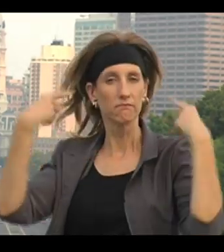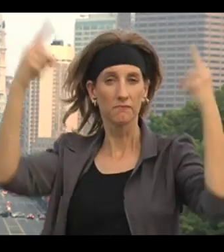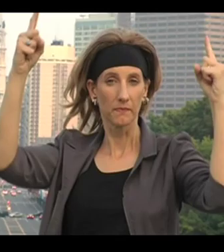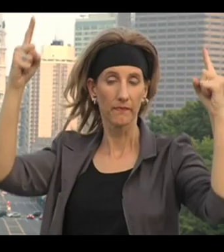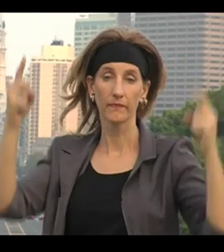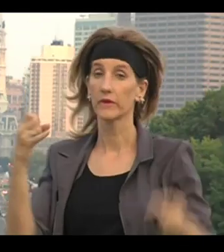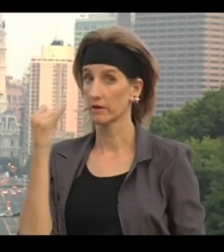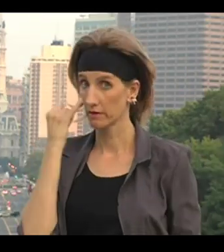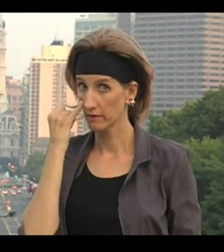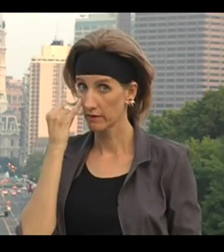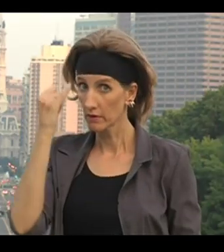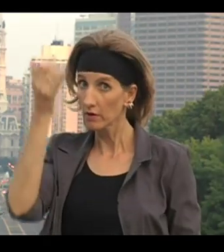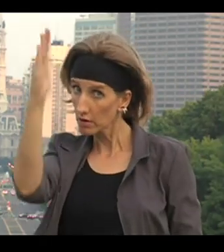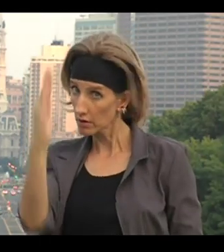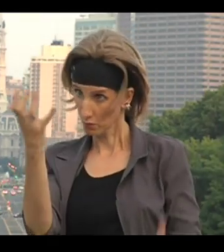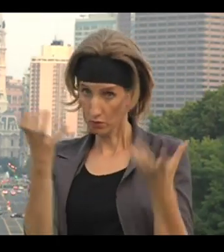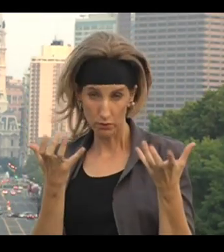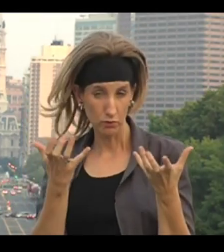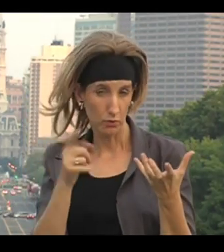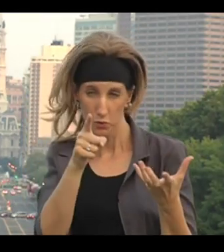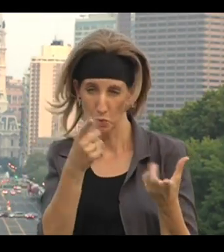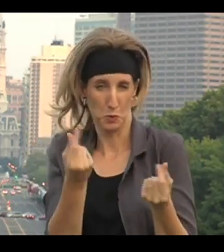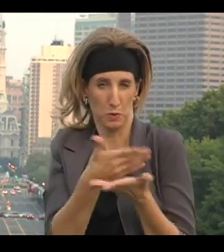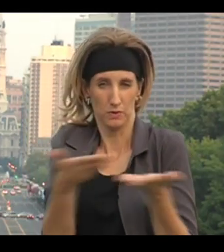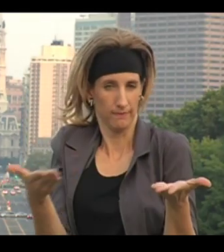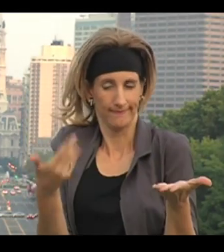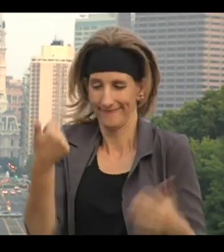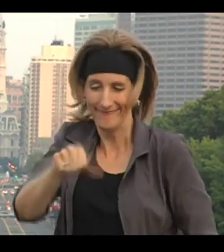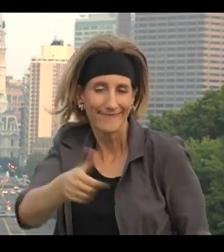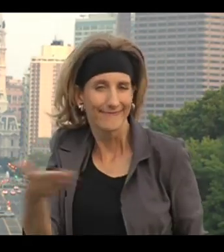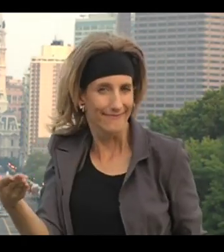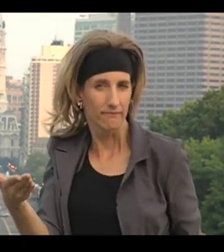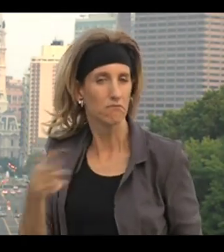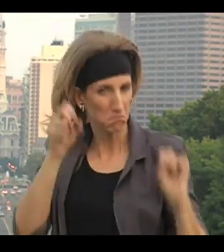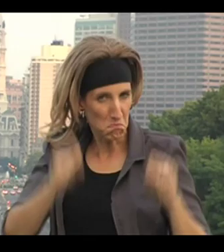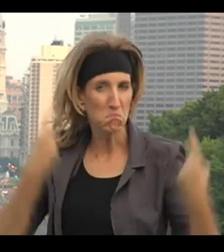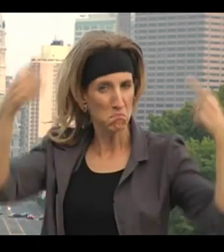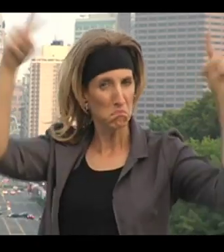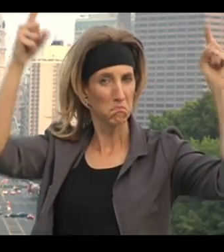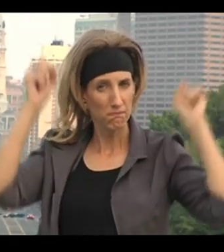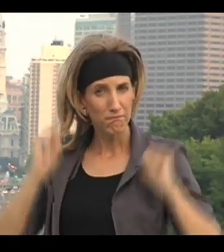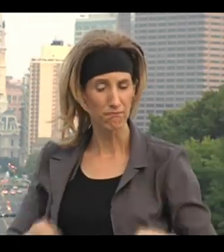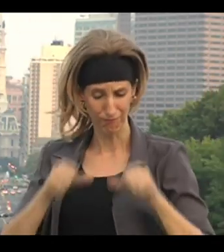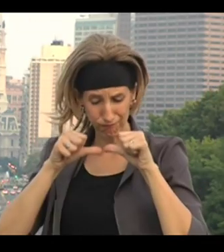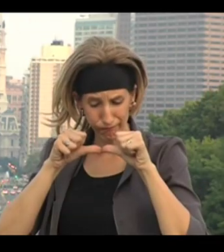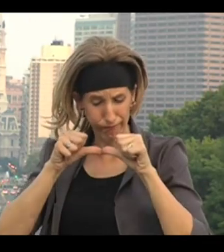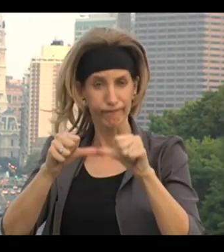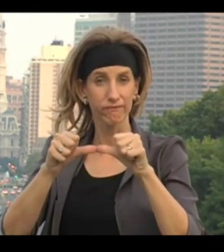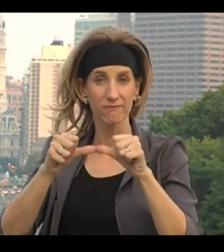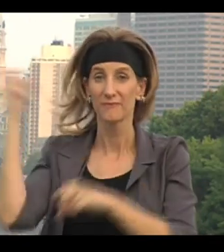have success. If God wants you or I to do anything, anything, we'll be able to do it. If we just keep going on, we'll